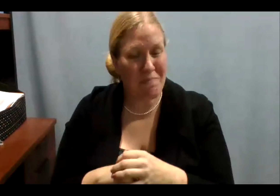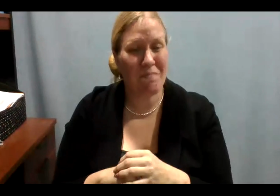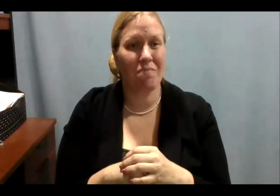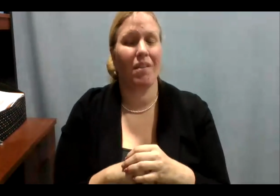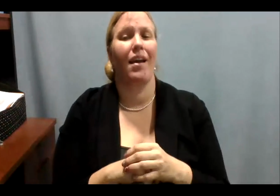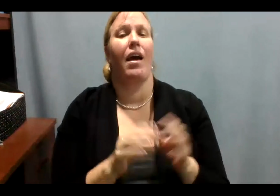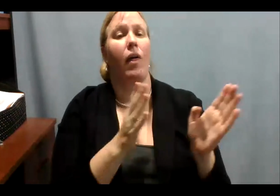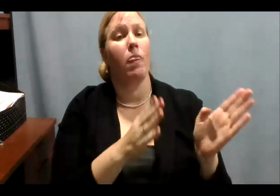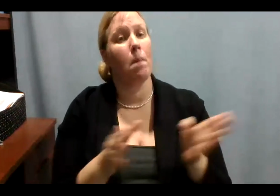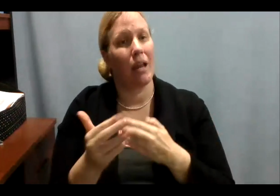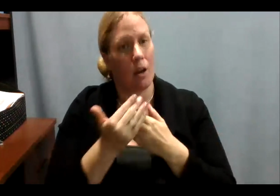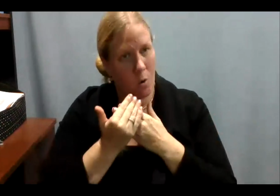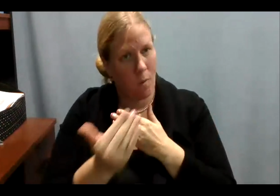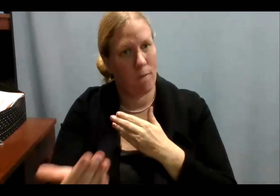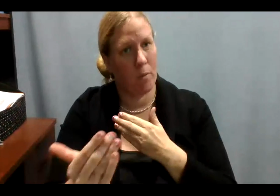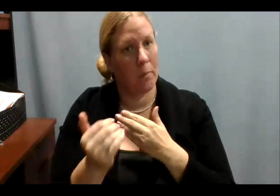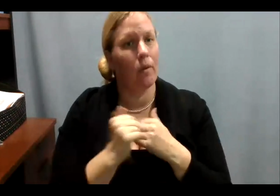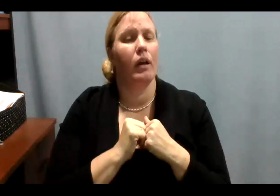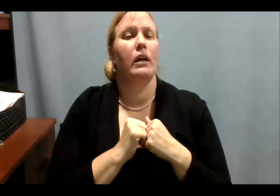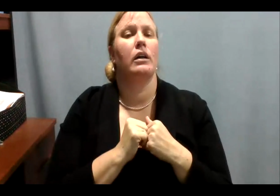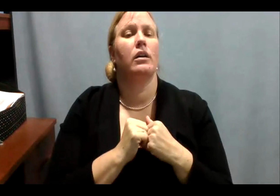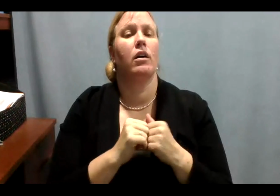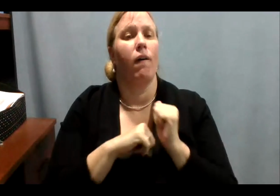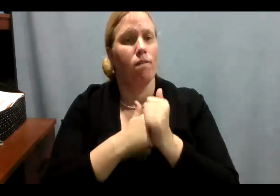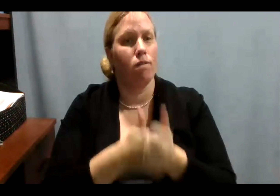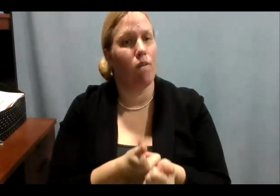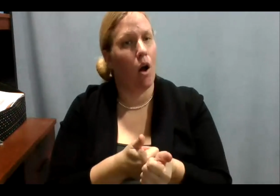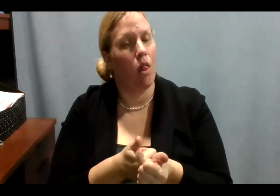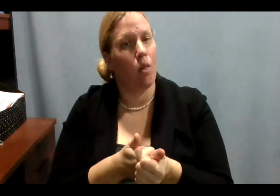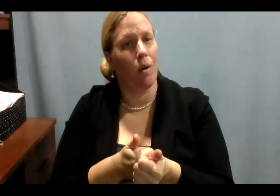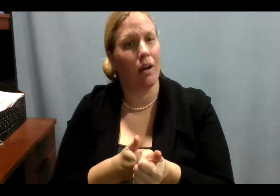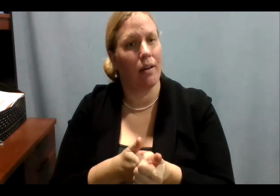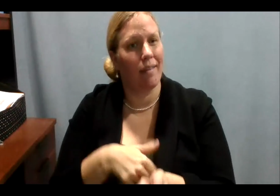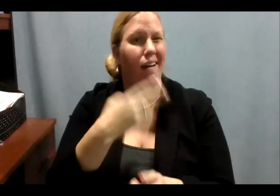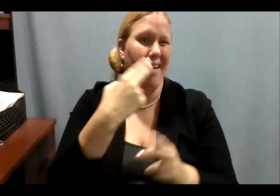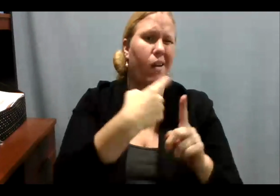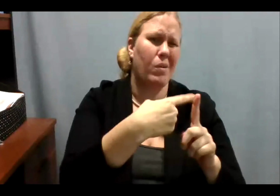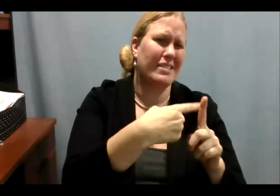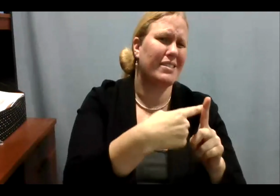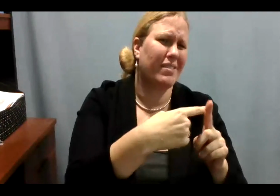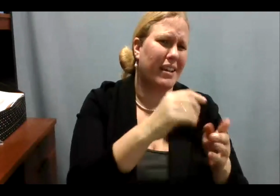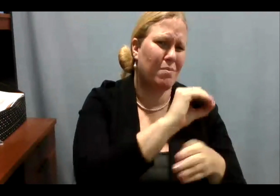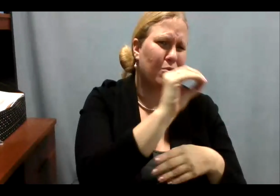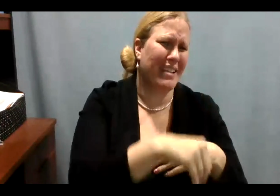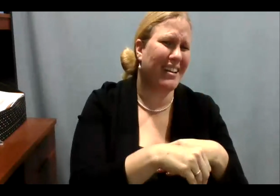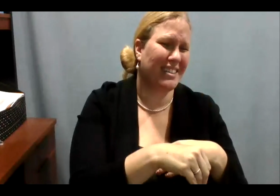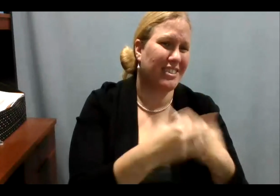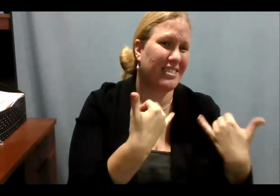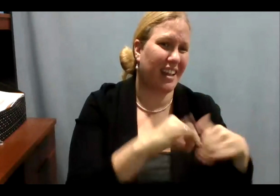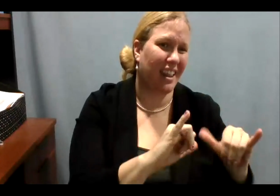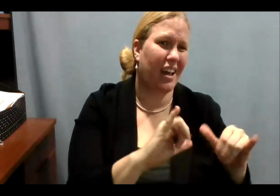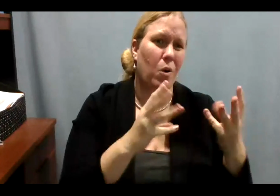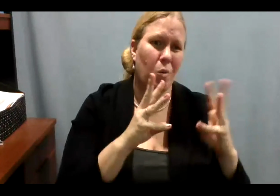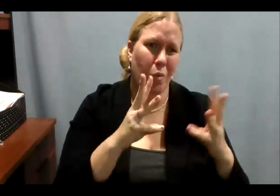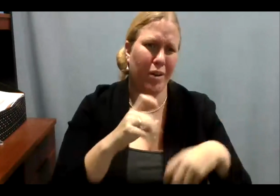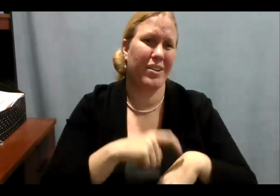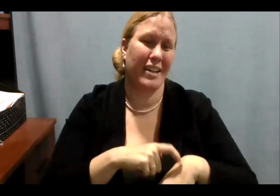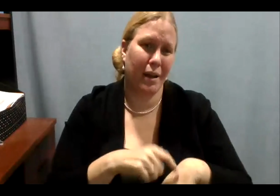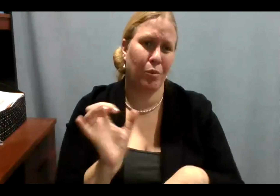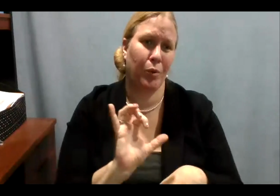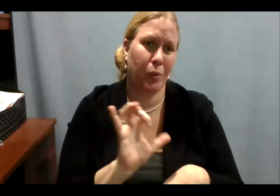the planning going forward um you know you're following the trend in the high positivity rate still winter coming in which is compromising